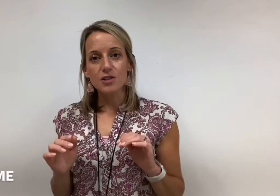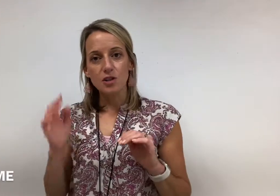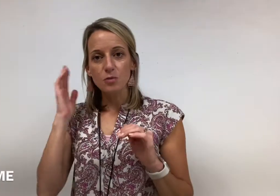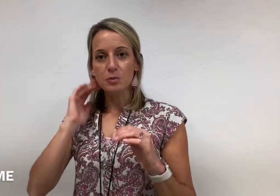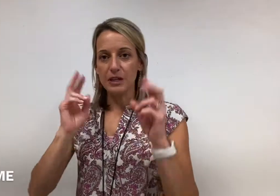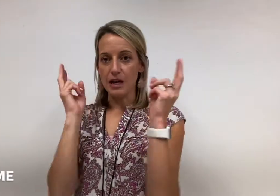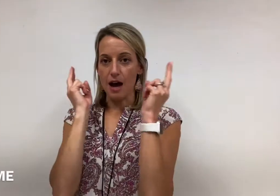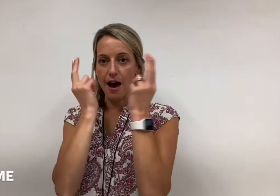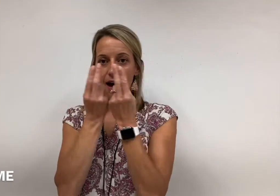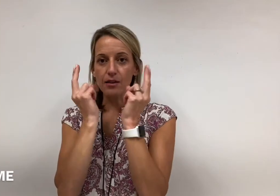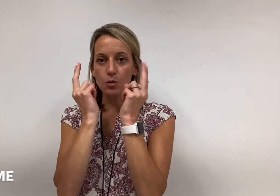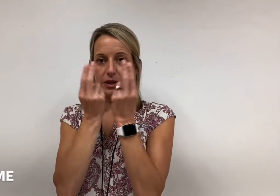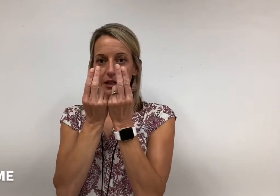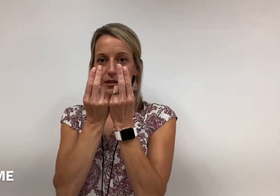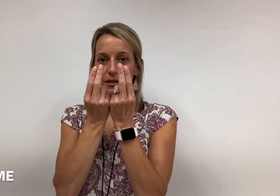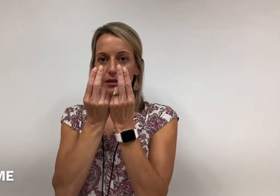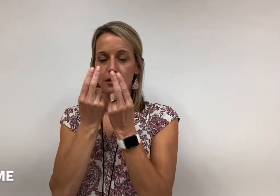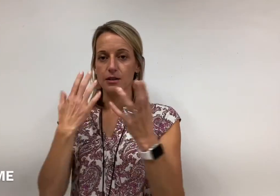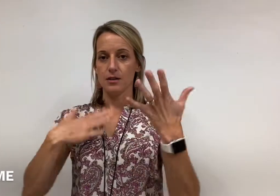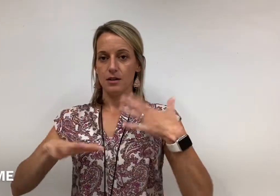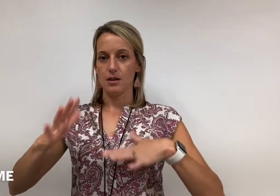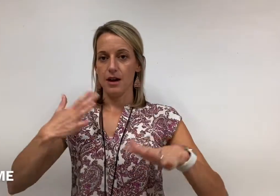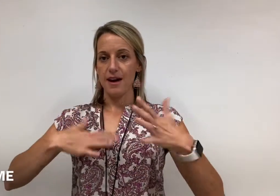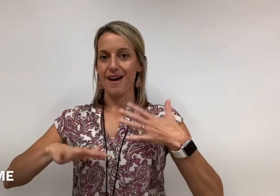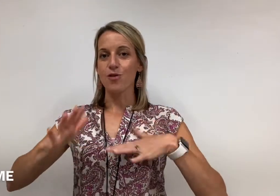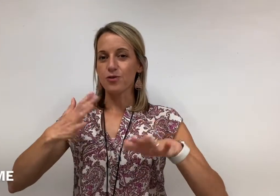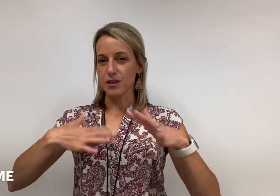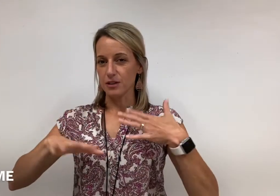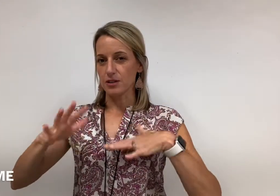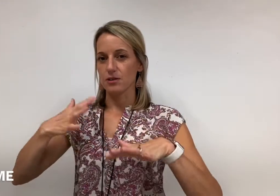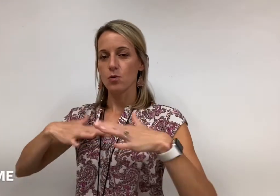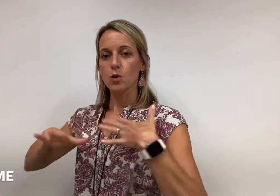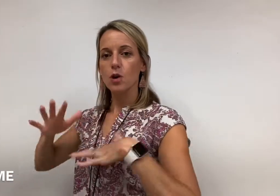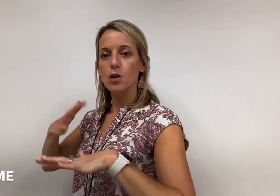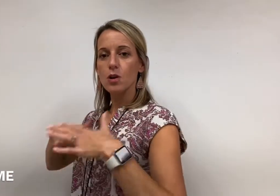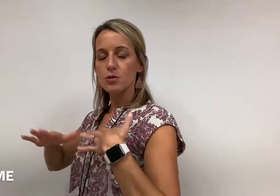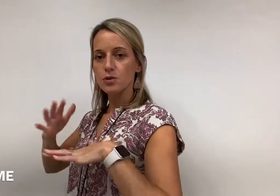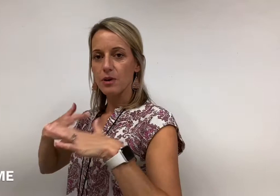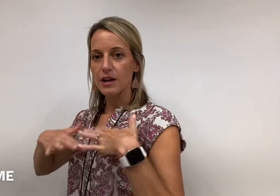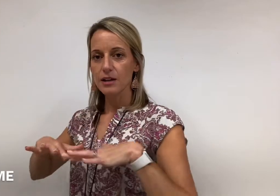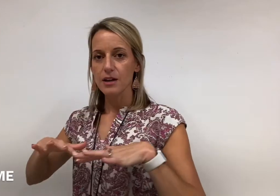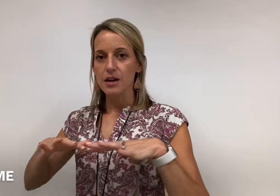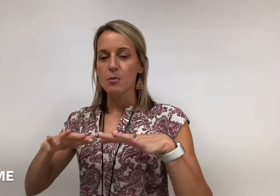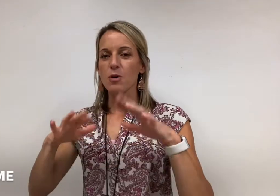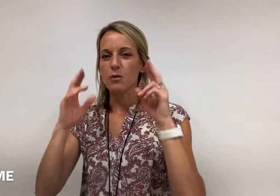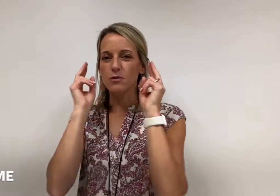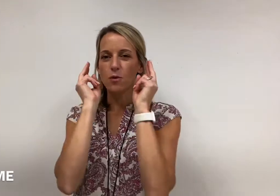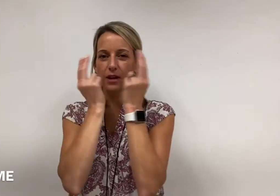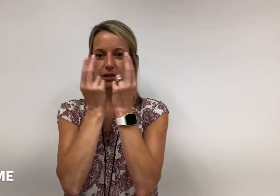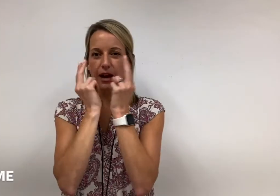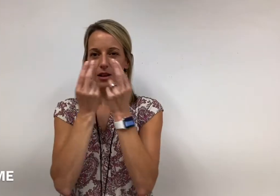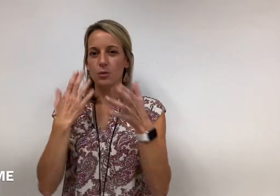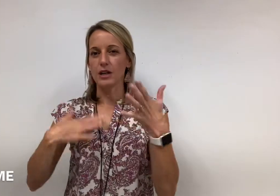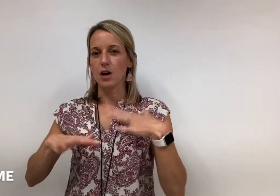would be a Halloween outfit or clothes, right? But we would voice Halloween